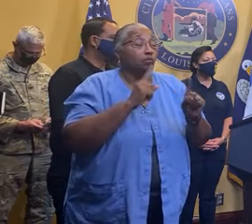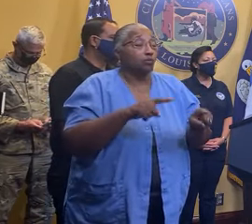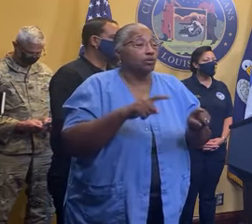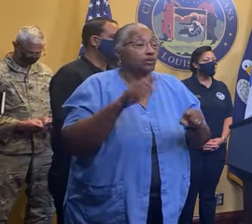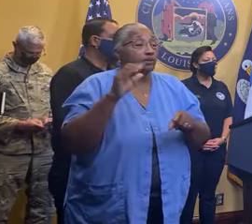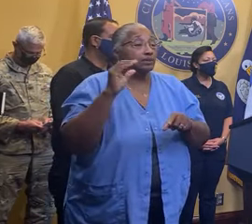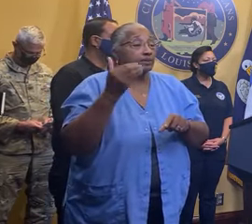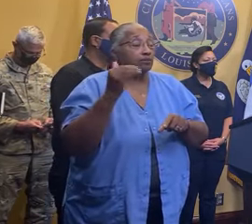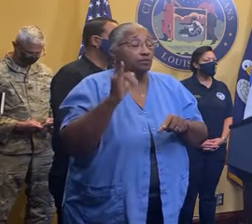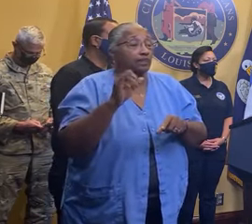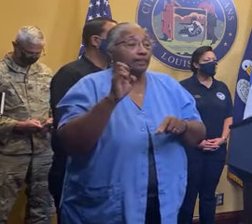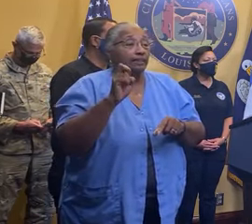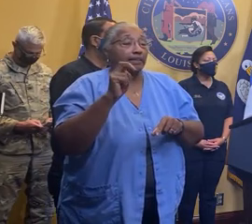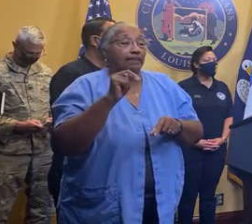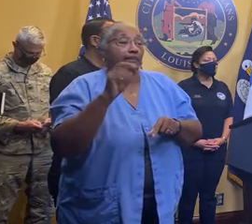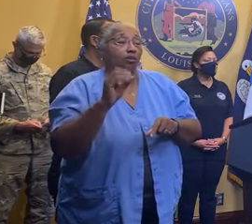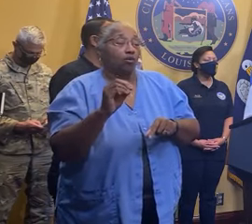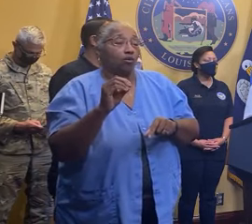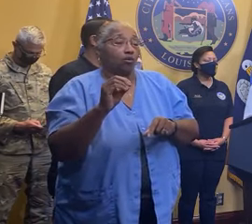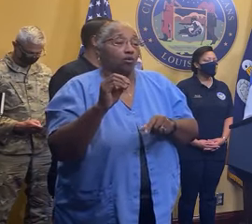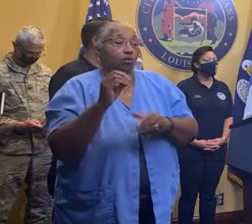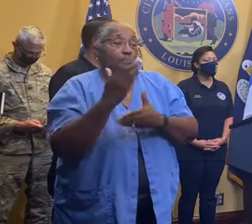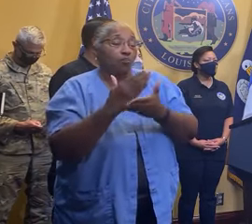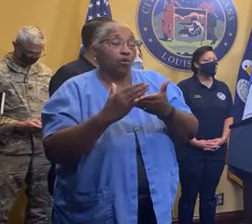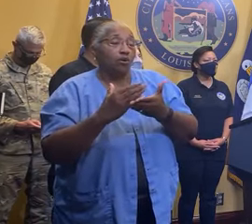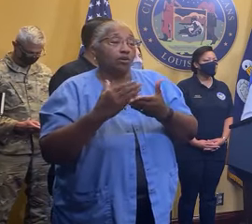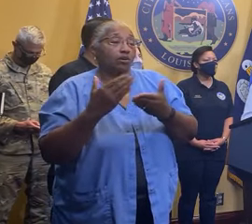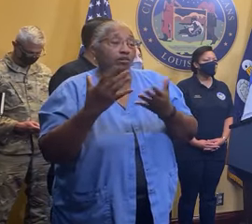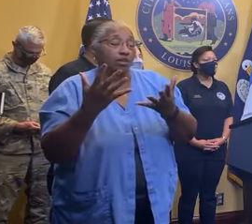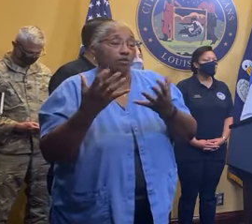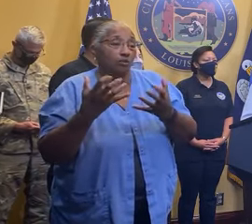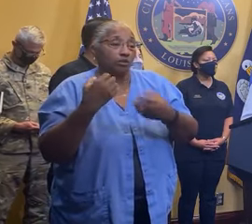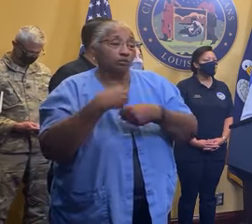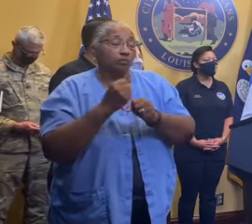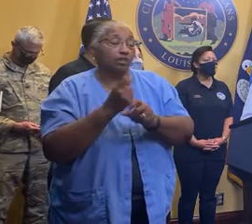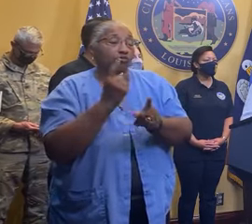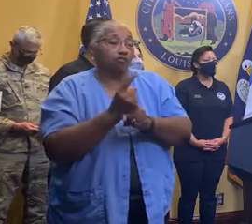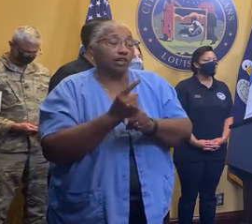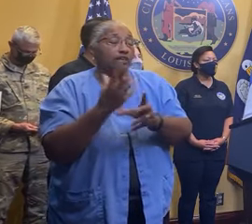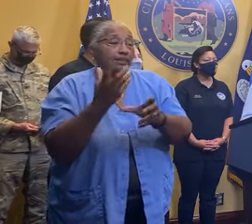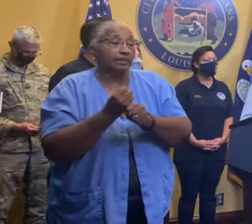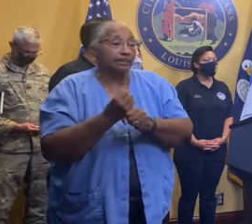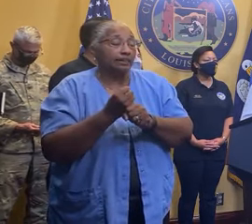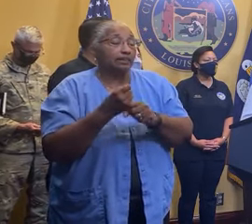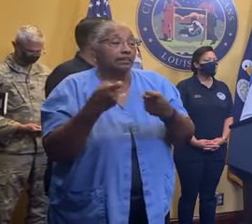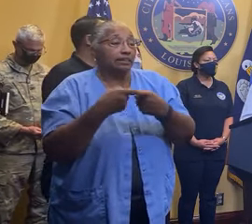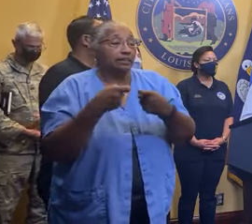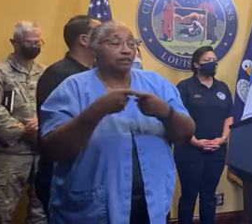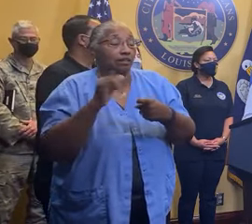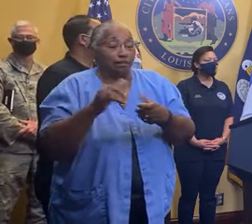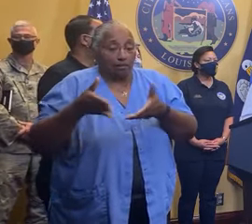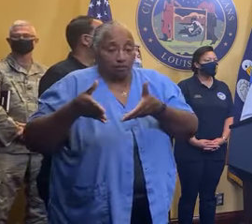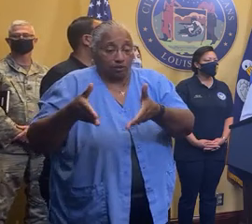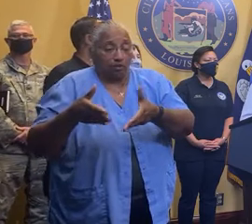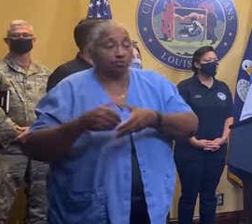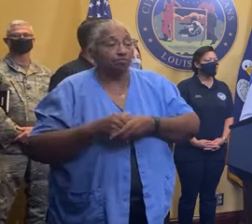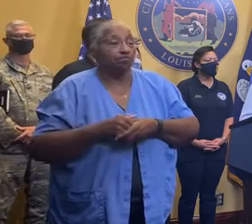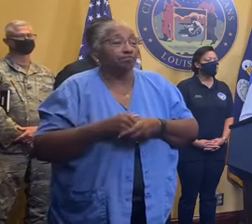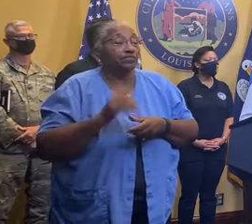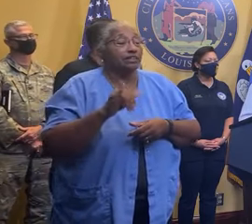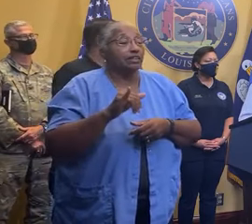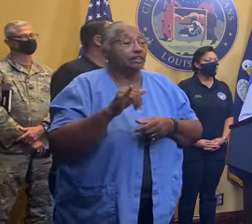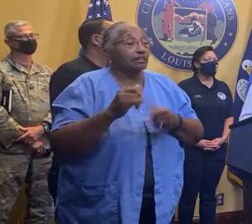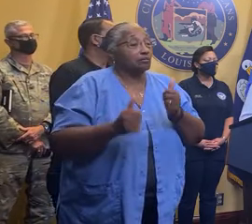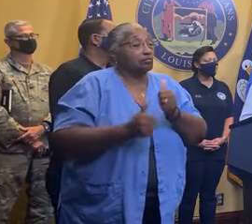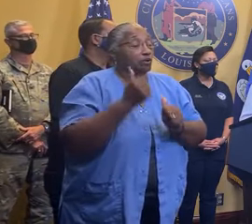something on the ENO side that they're trying to rectify and restore power on that route. So that's really the